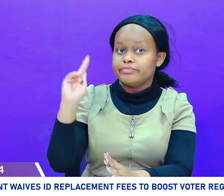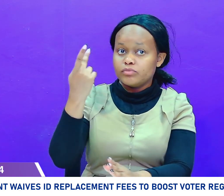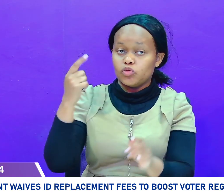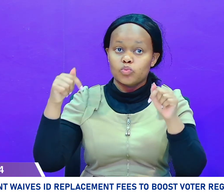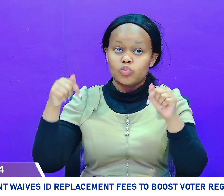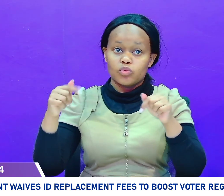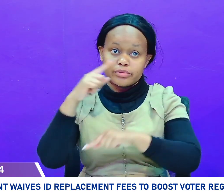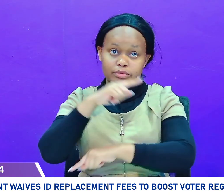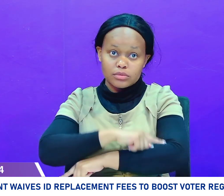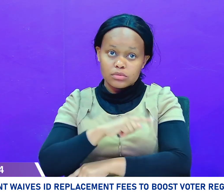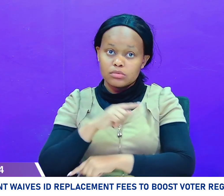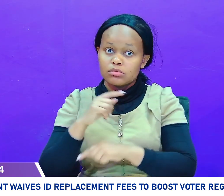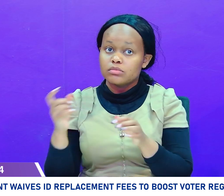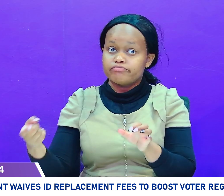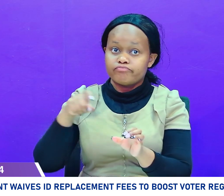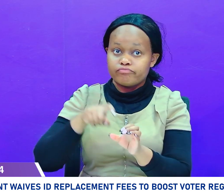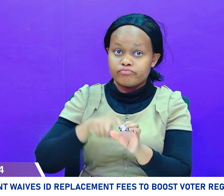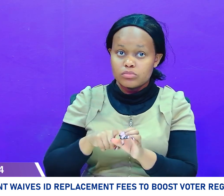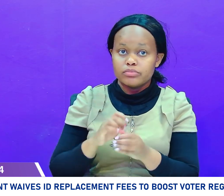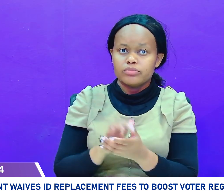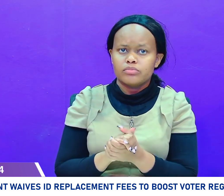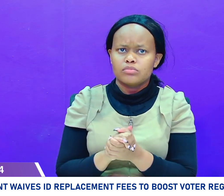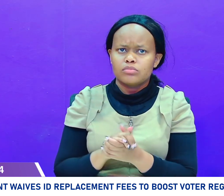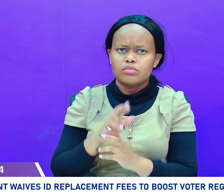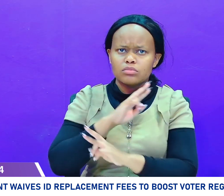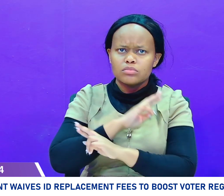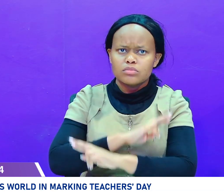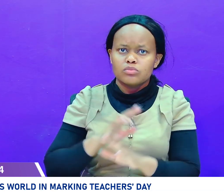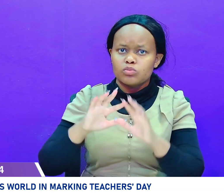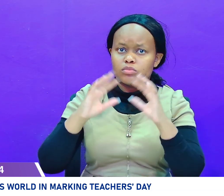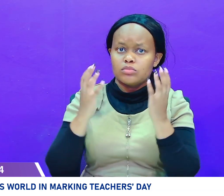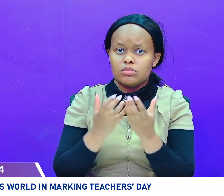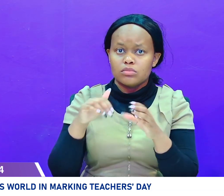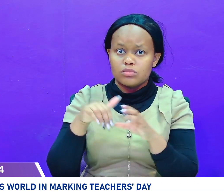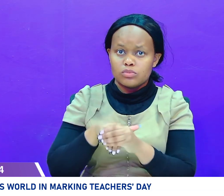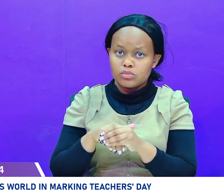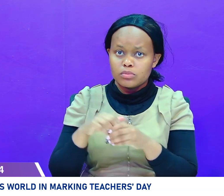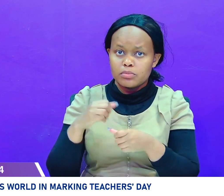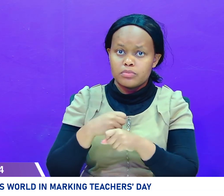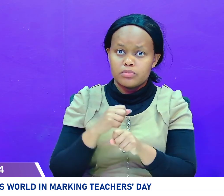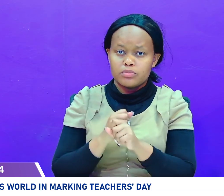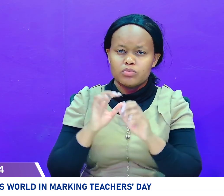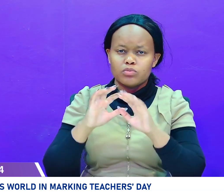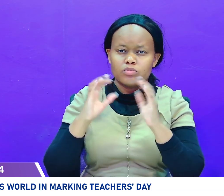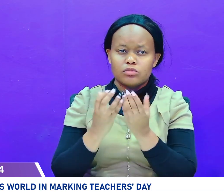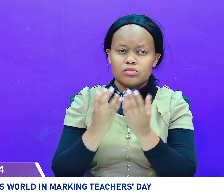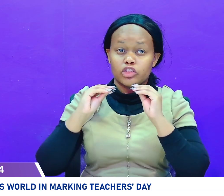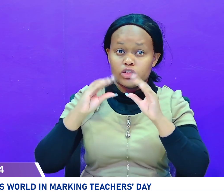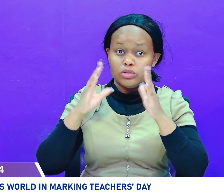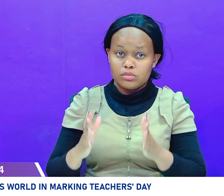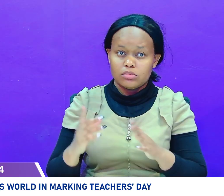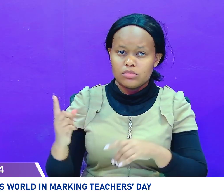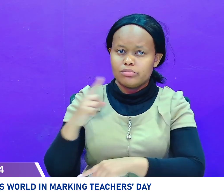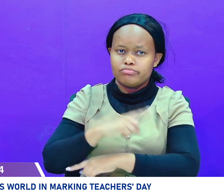Moving on, Kenya today joined the rest of the world in marking World Teachers' Day, celebrating the